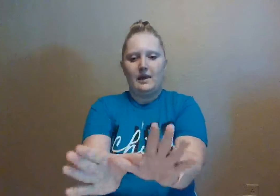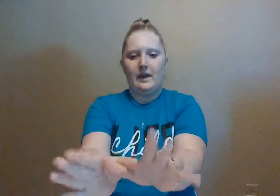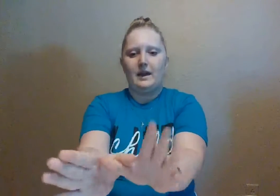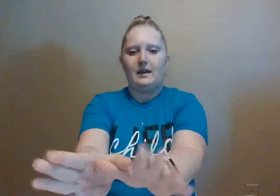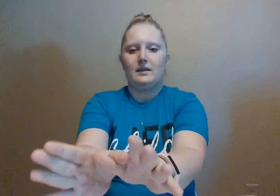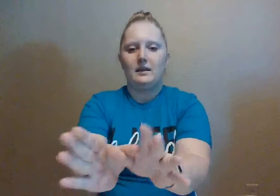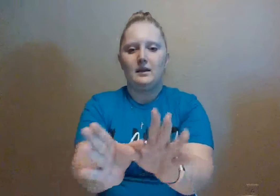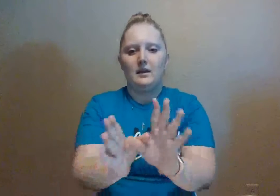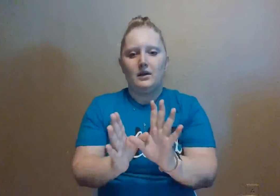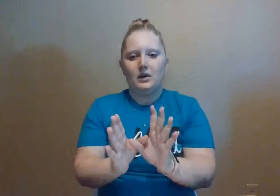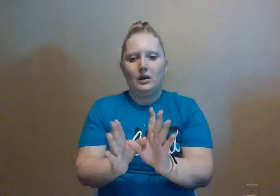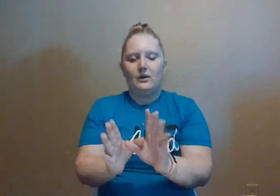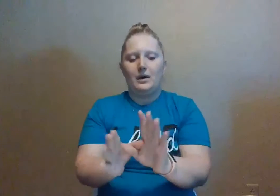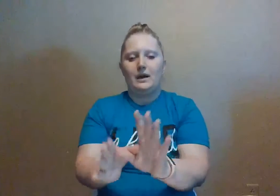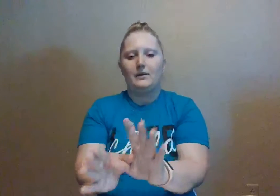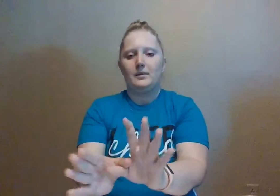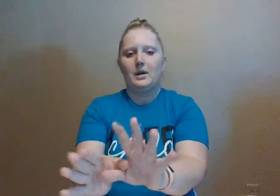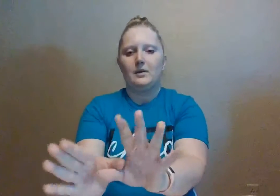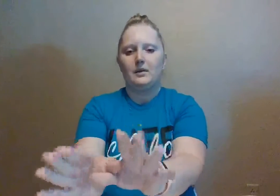then it's going away from you.